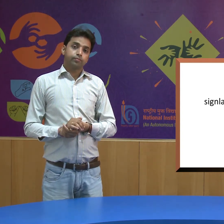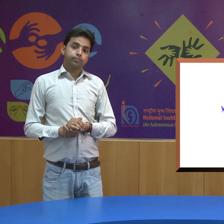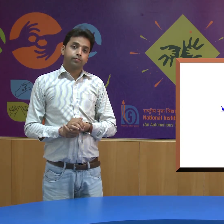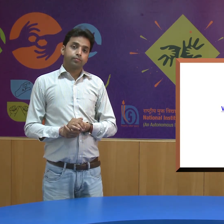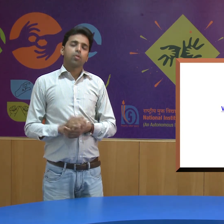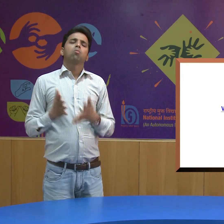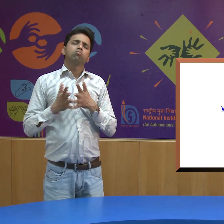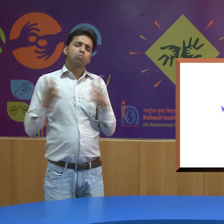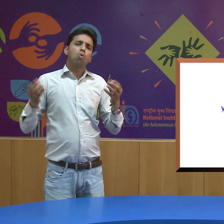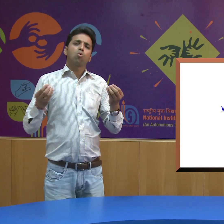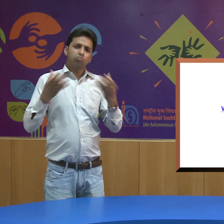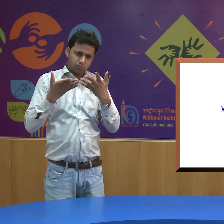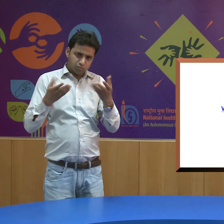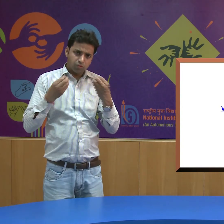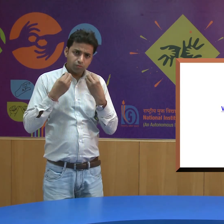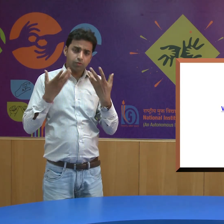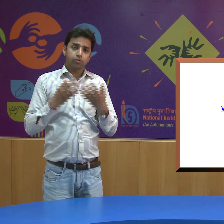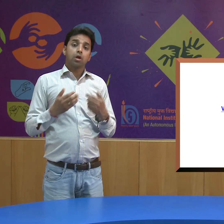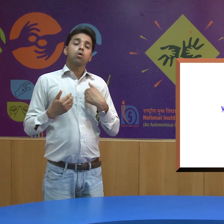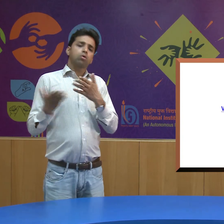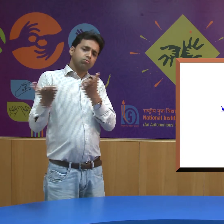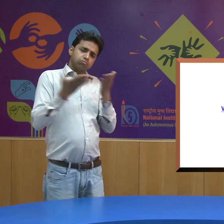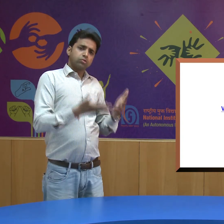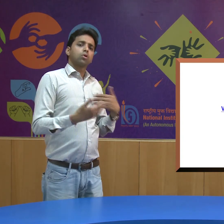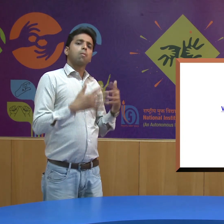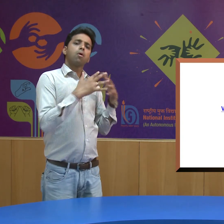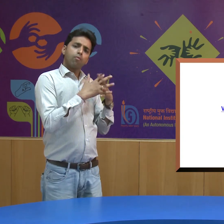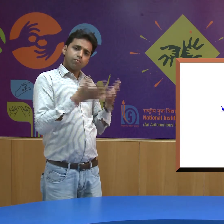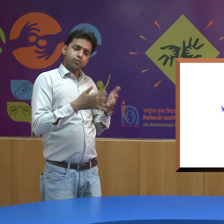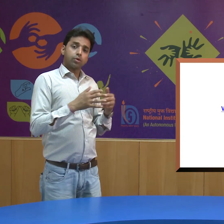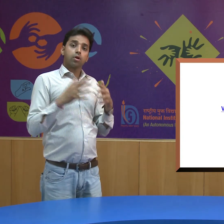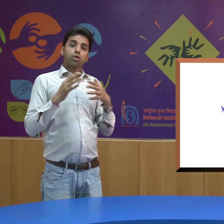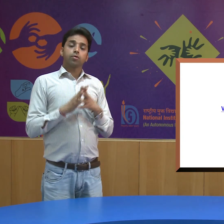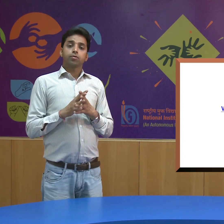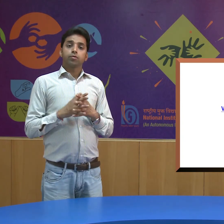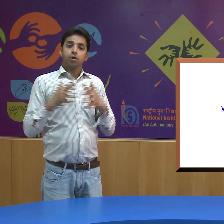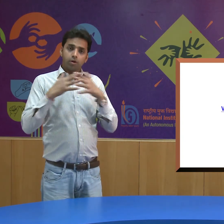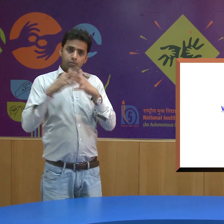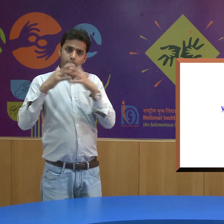For more information, you can visit our website at